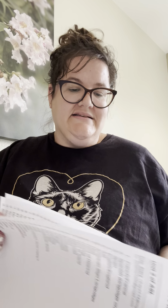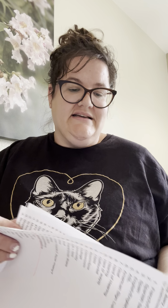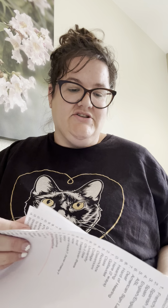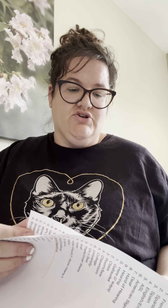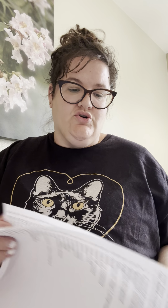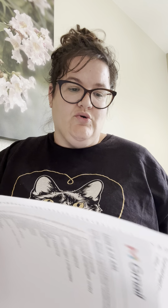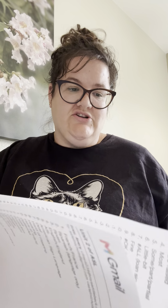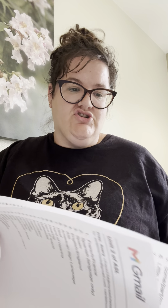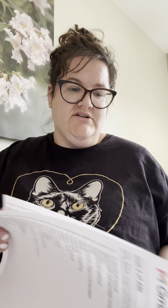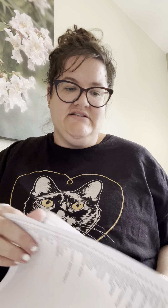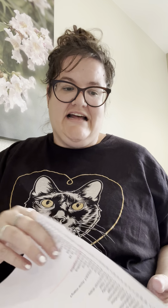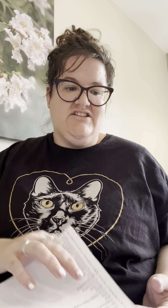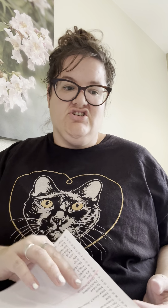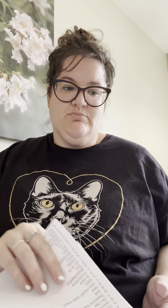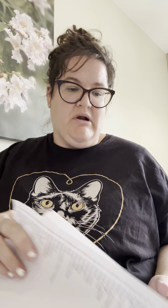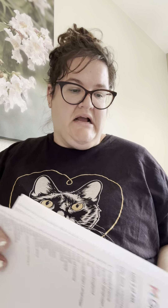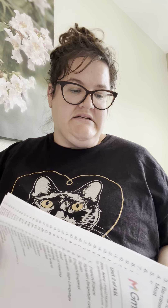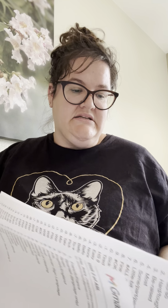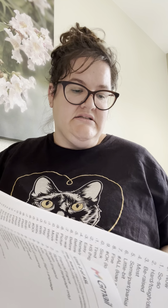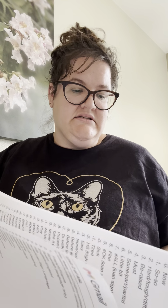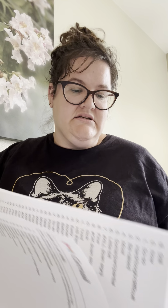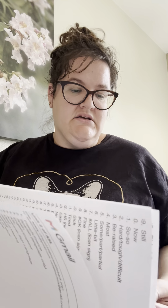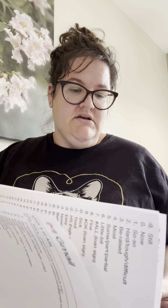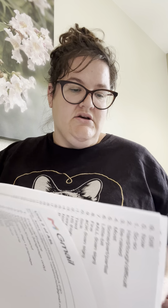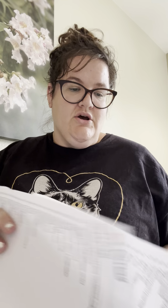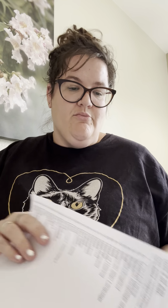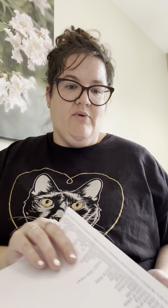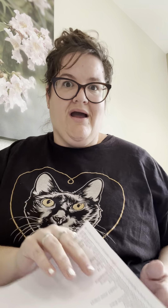yes or no questions, that's just practice. We got